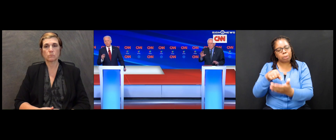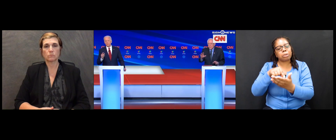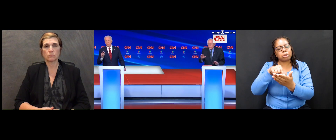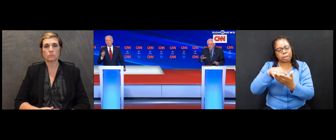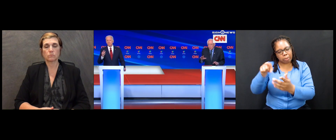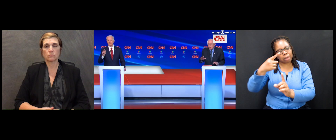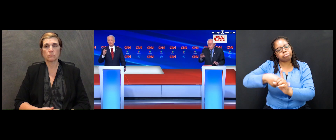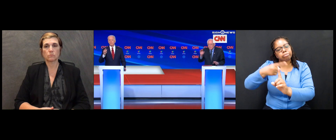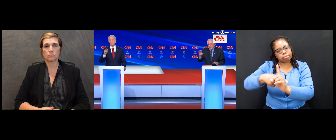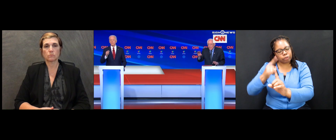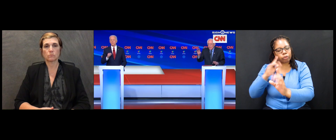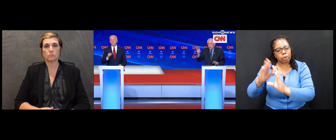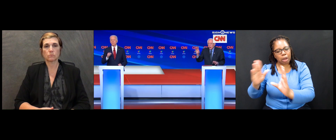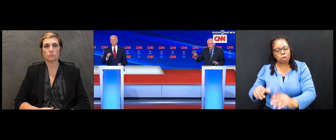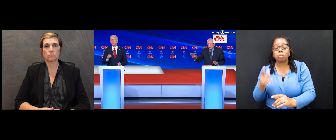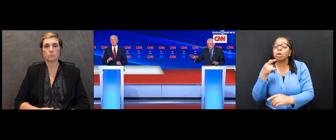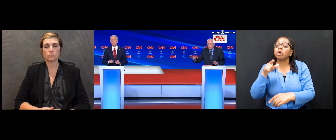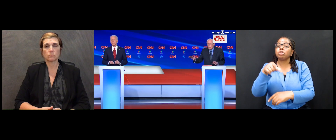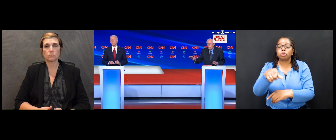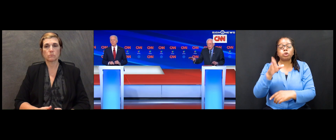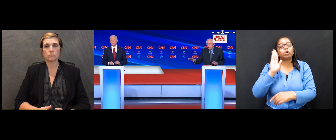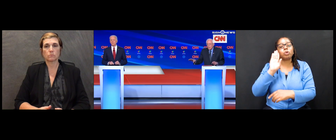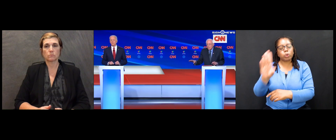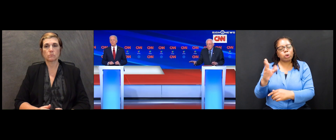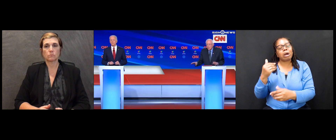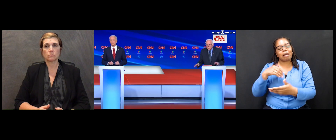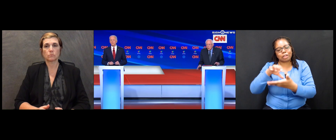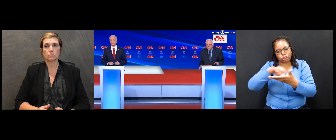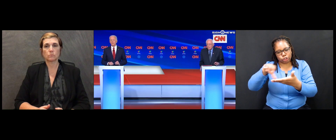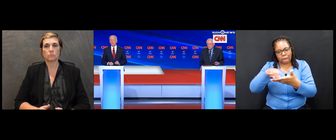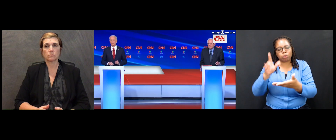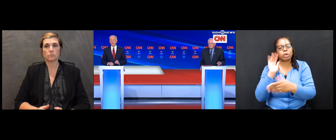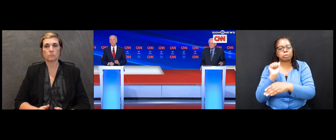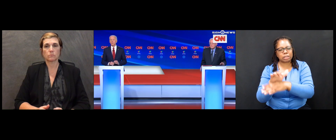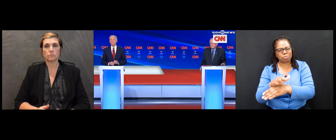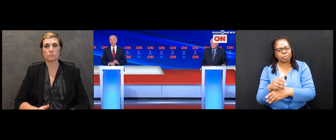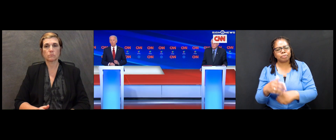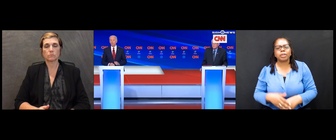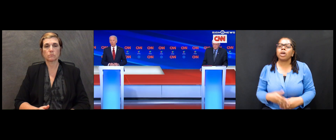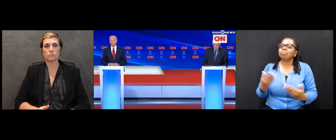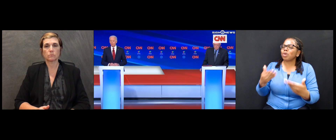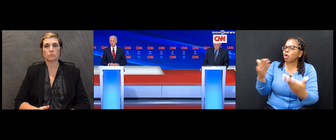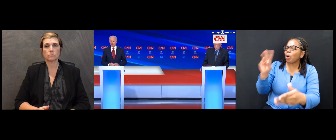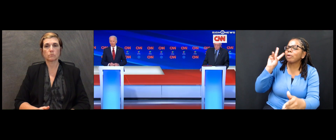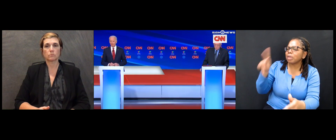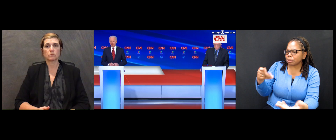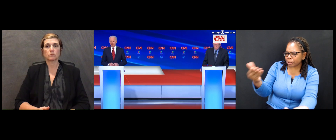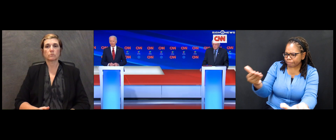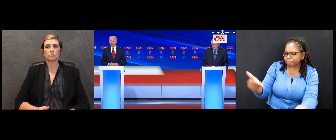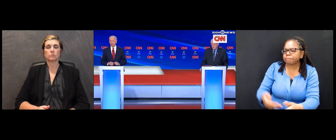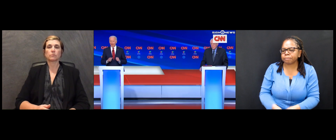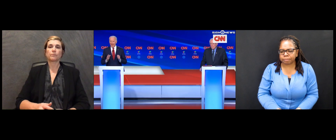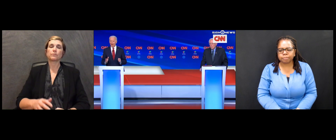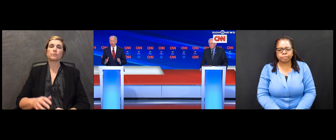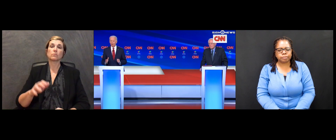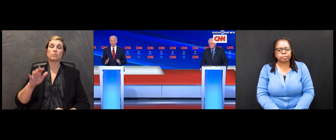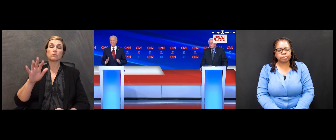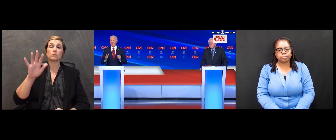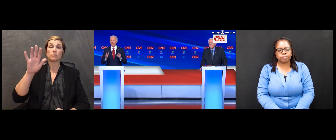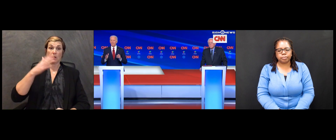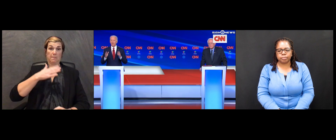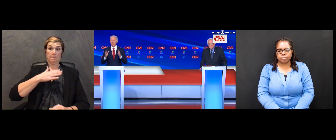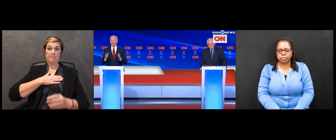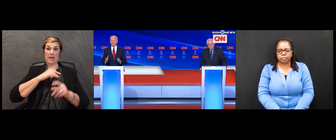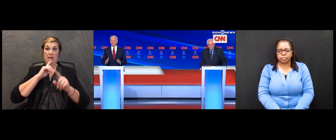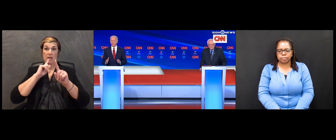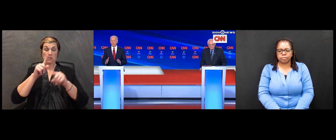because you're going to get a check. You're going to be made Senator, we're going whole. To talk about the economic go ahead, Mr. Vice President. The answer is I would call out the military. Okay. Now, they